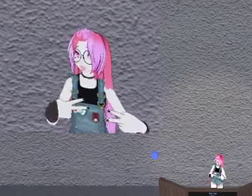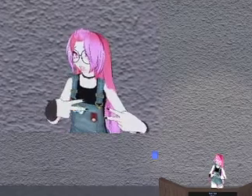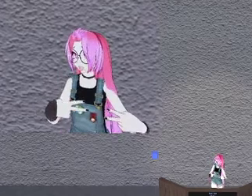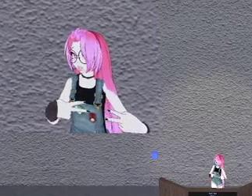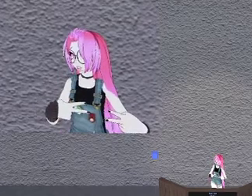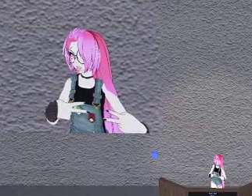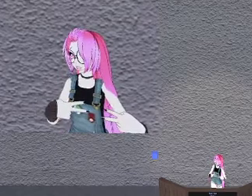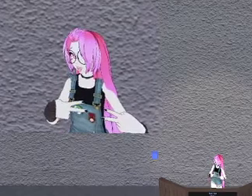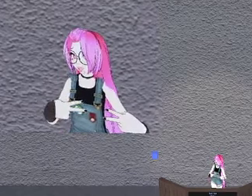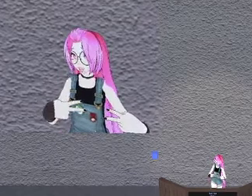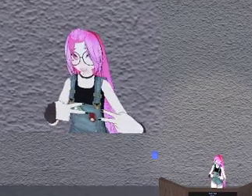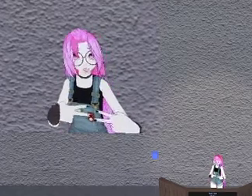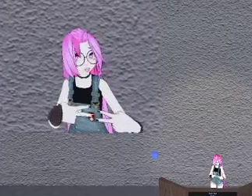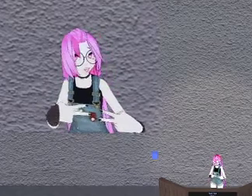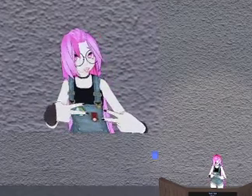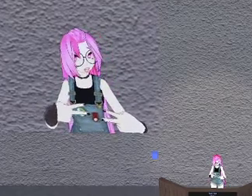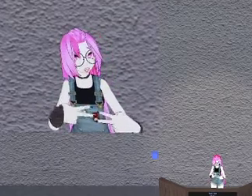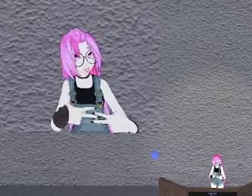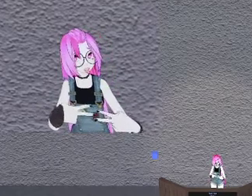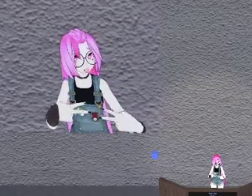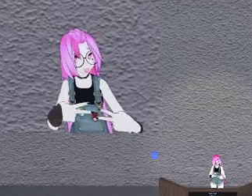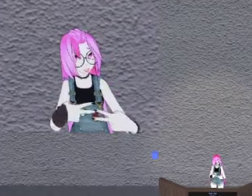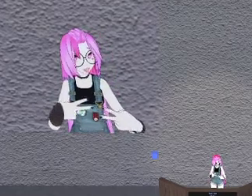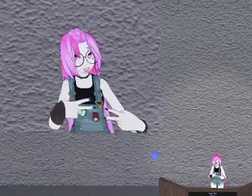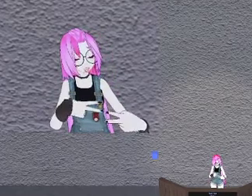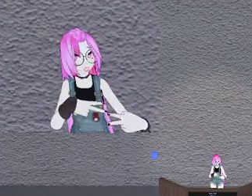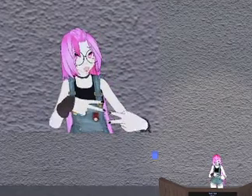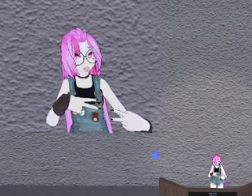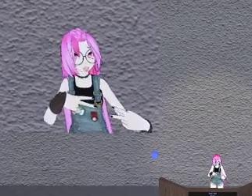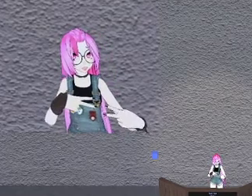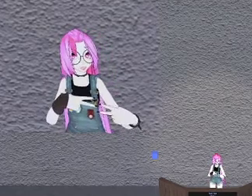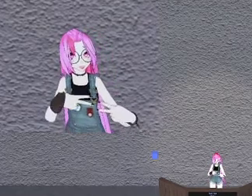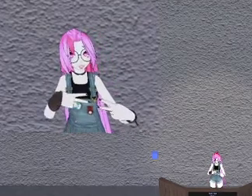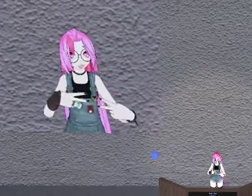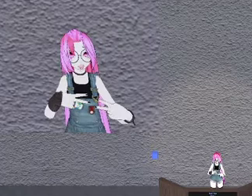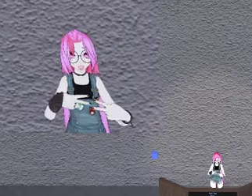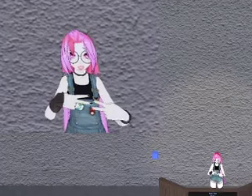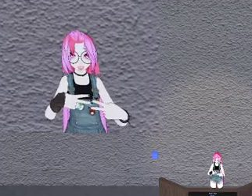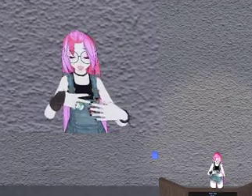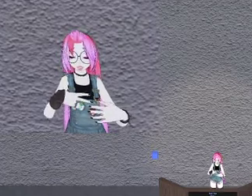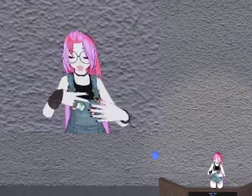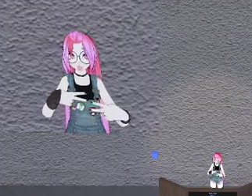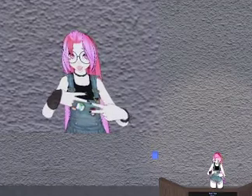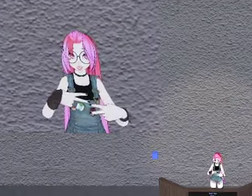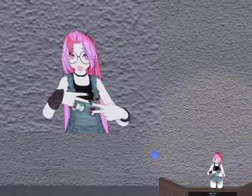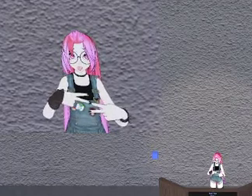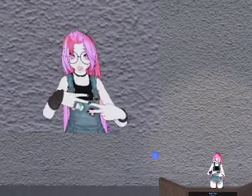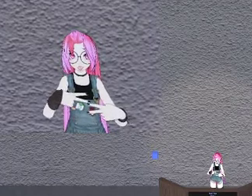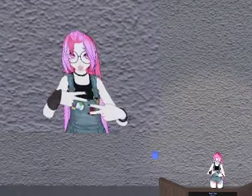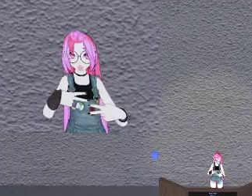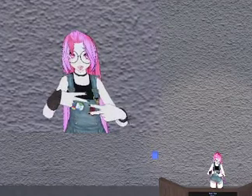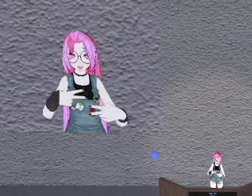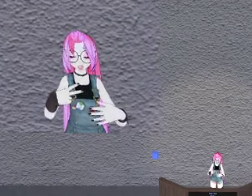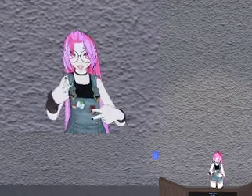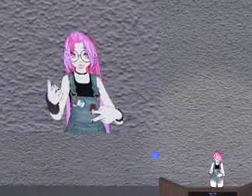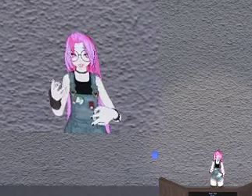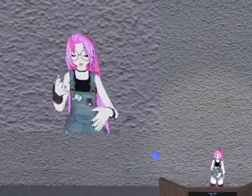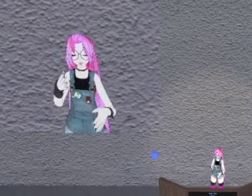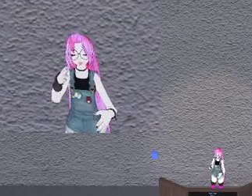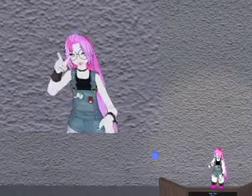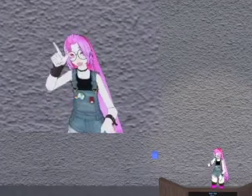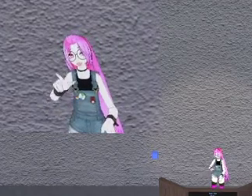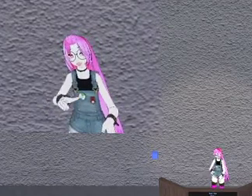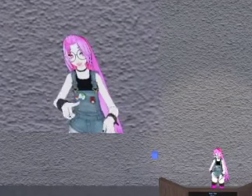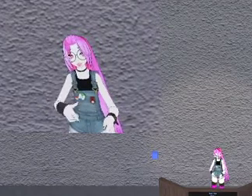have an electronic thing that could be charged. But honestly, if you're talking about like my battery's low, you could just